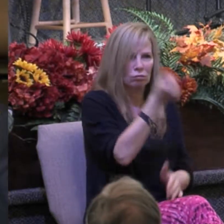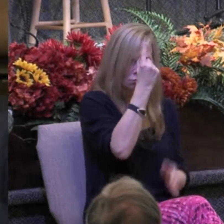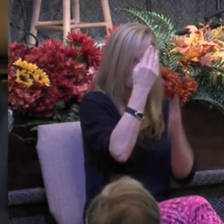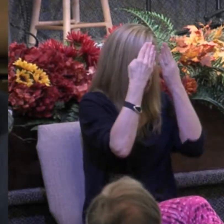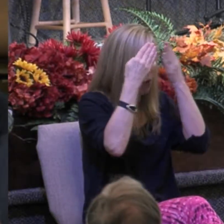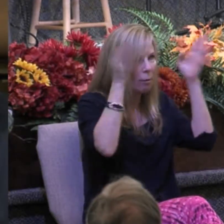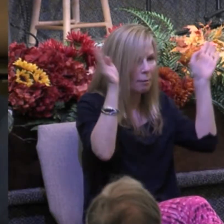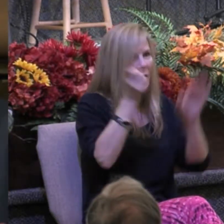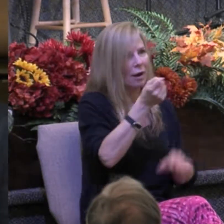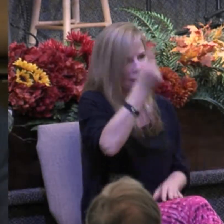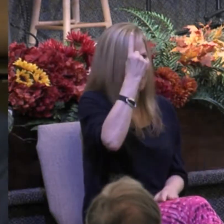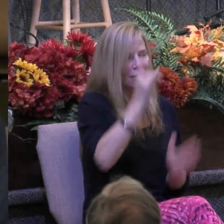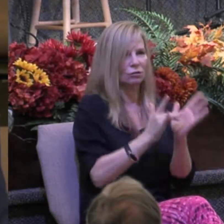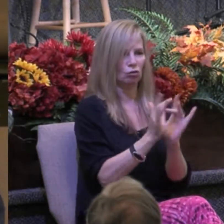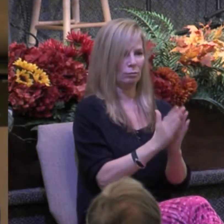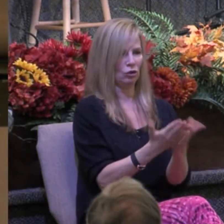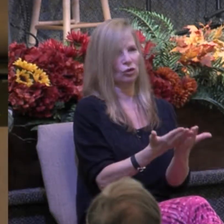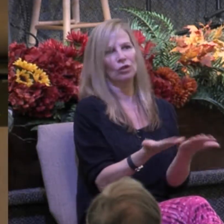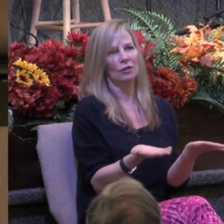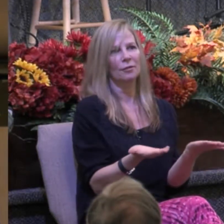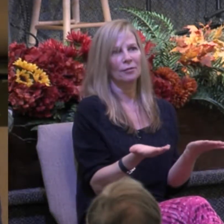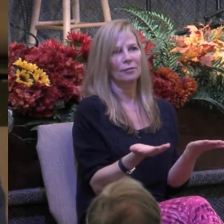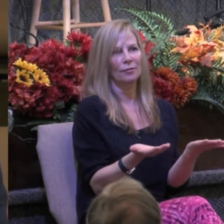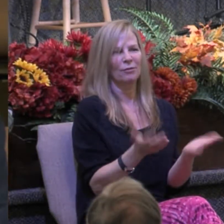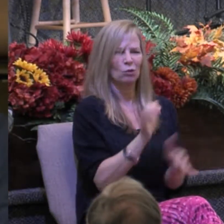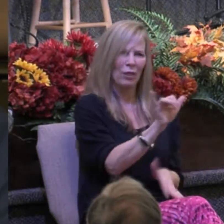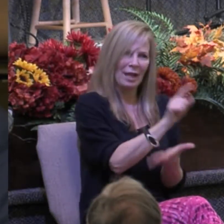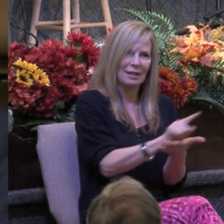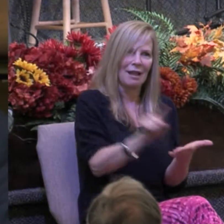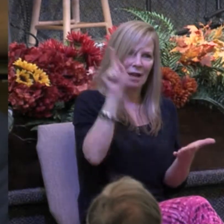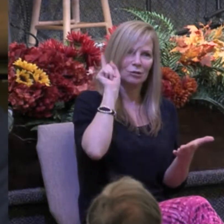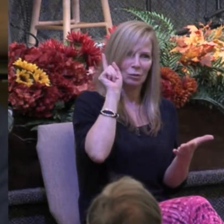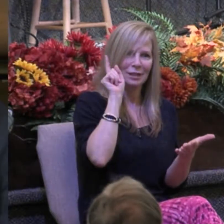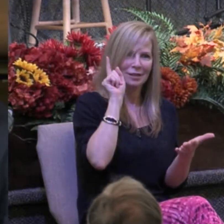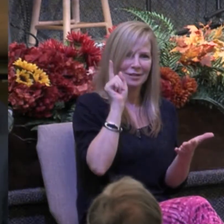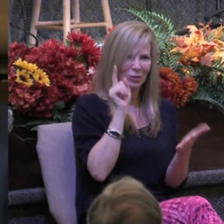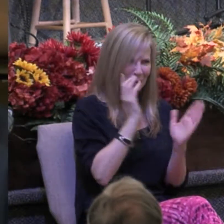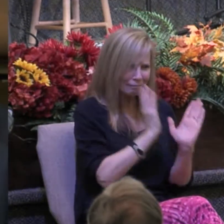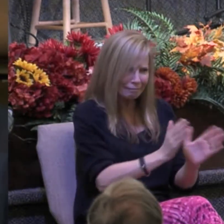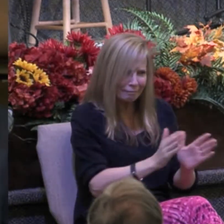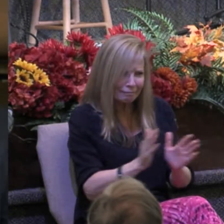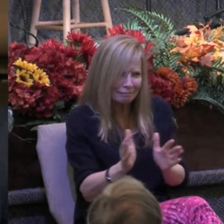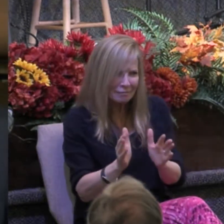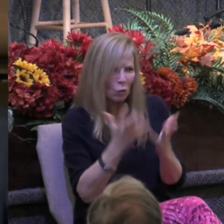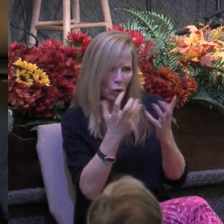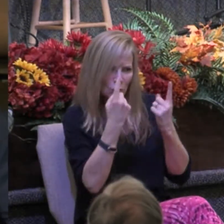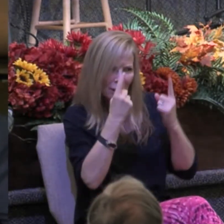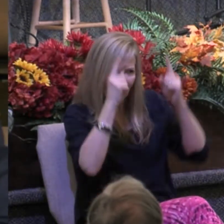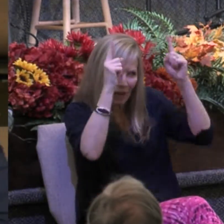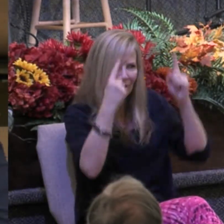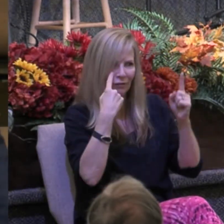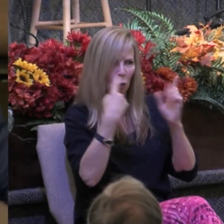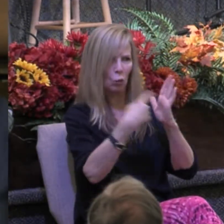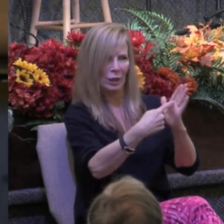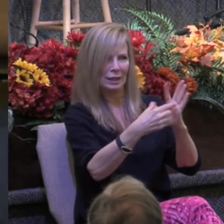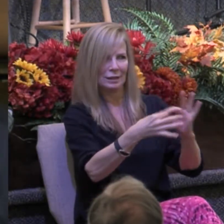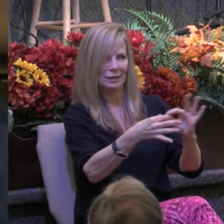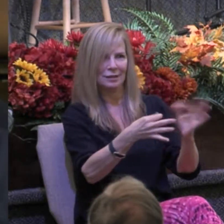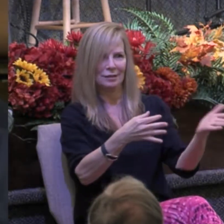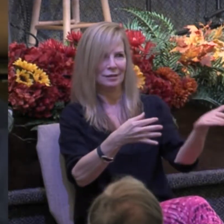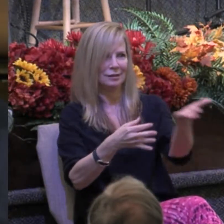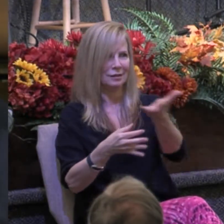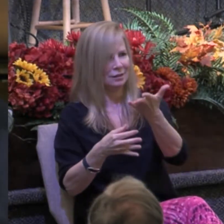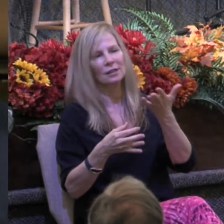Now, this is where we left off last week. In preparing his men to be effective witnesses, the Lord has given them exactly what they